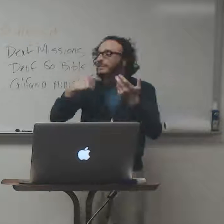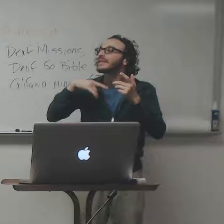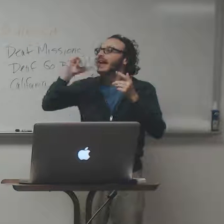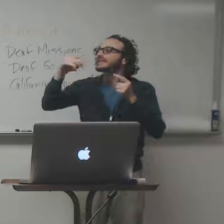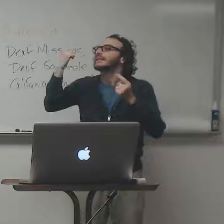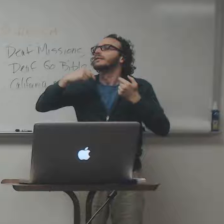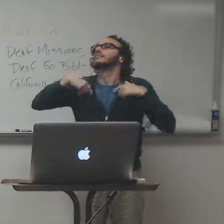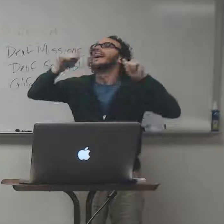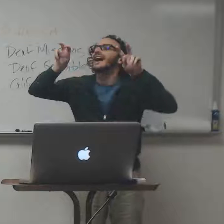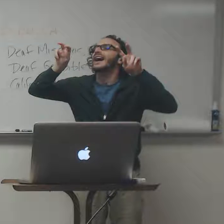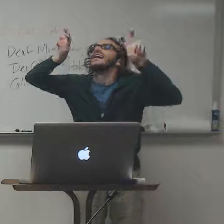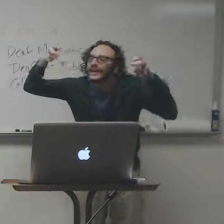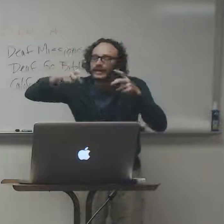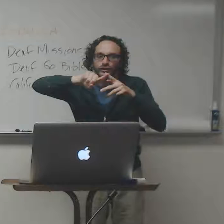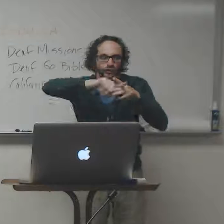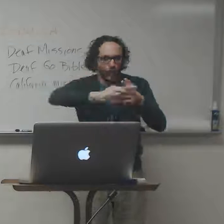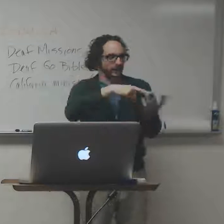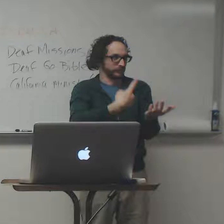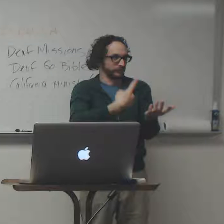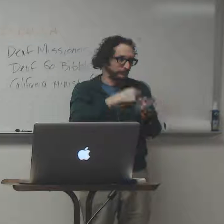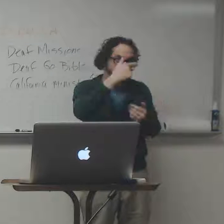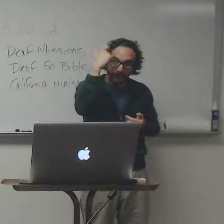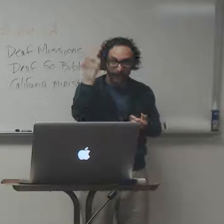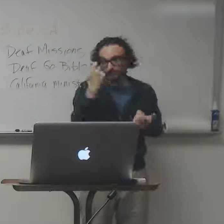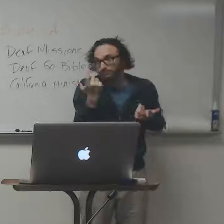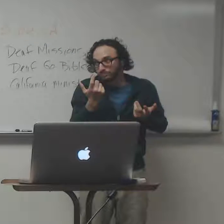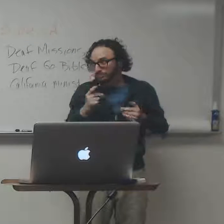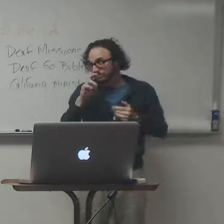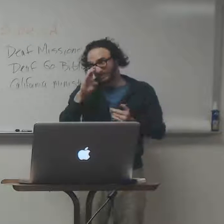meeting, that's something that we can start to discuss.